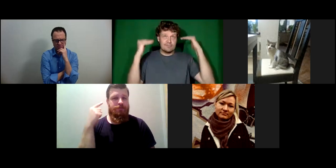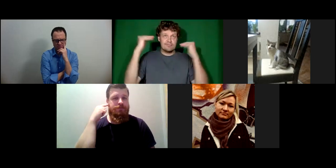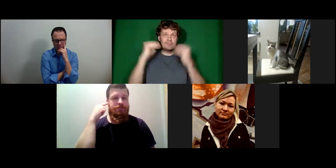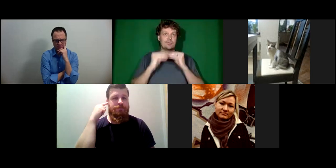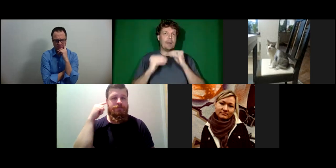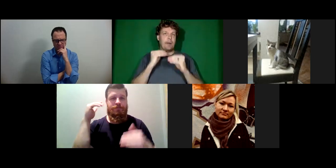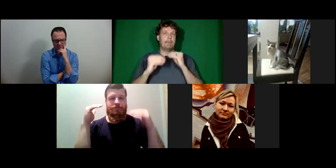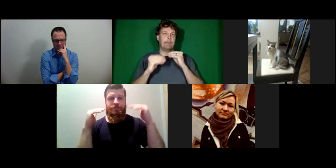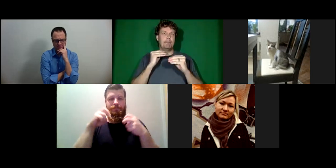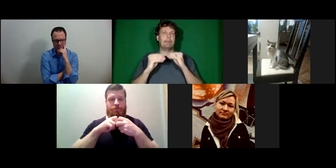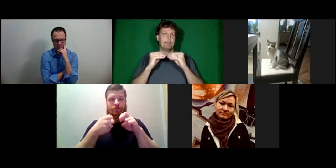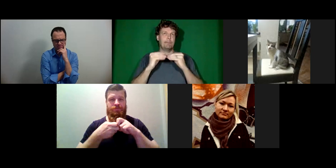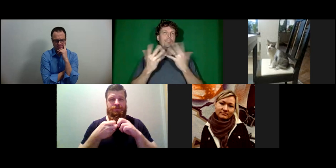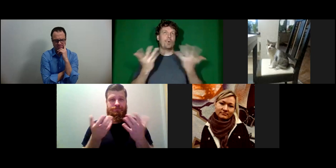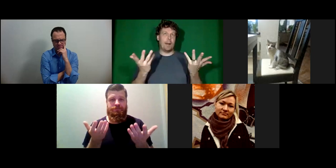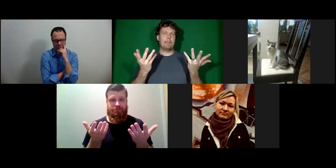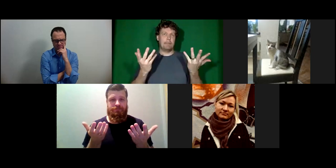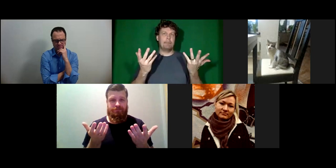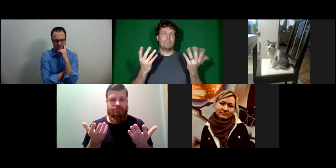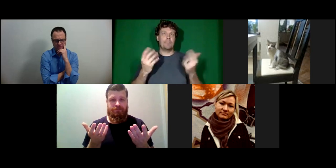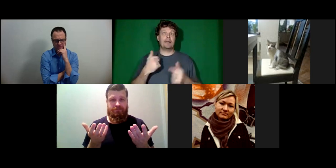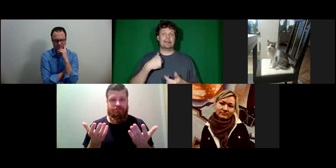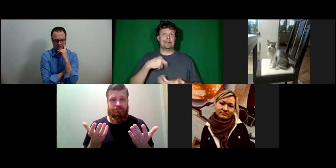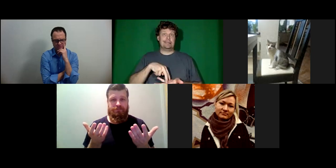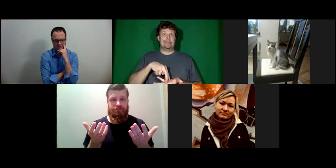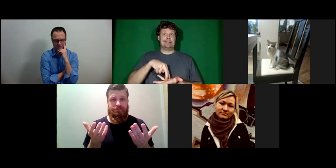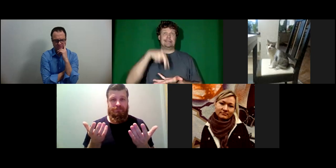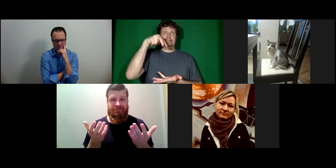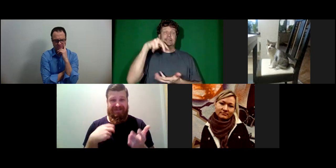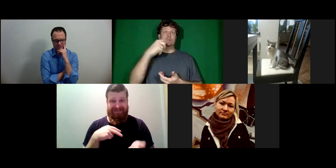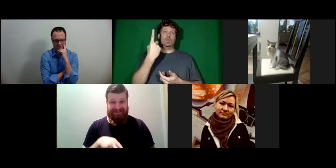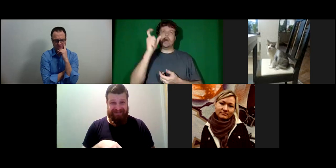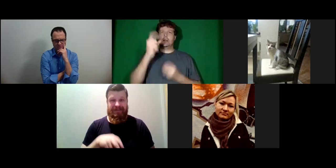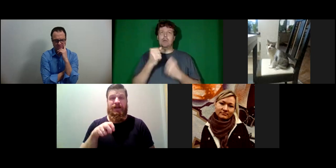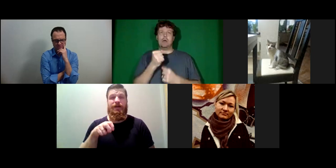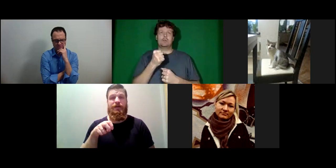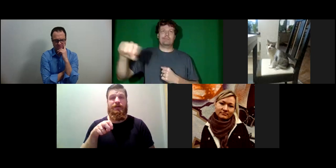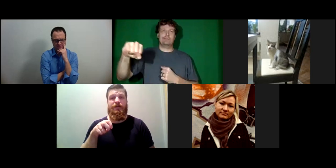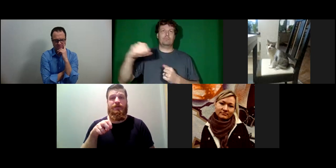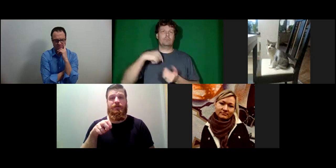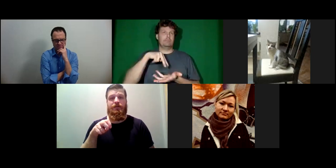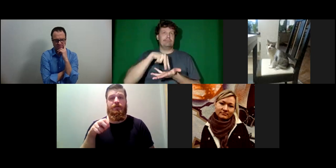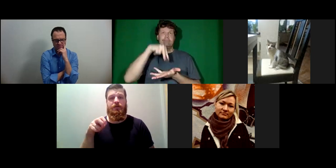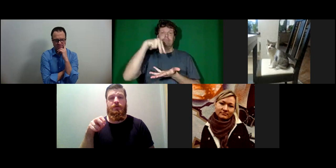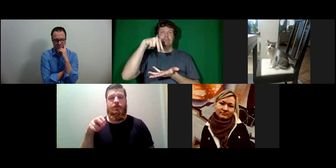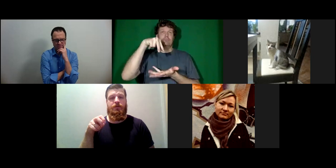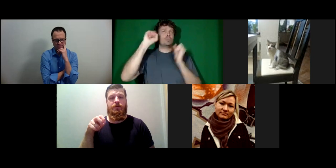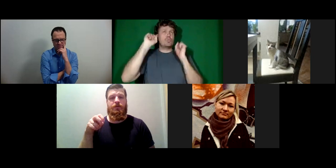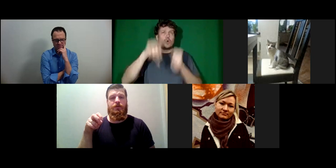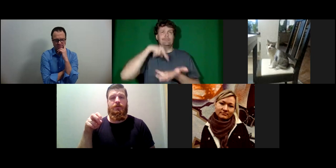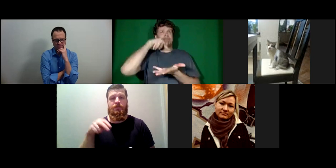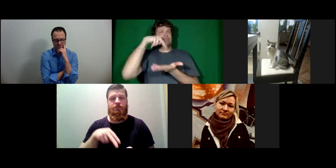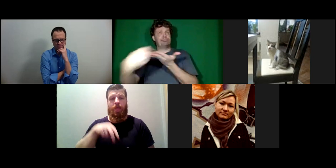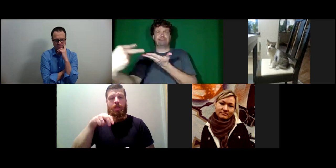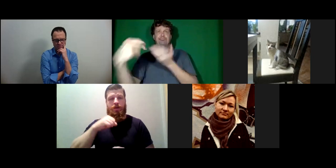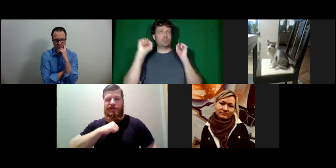Yes, as you know, deaf people have balance issues. So there are many times that I would jump, and if there is just